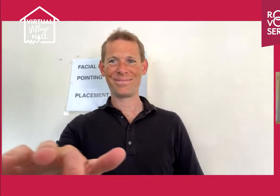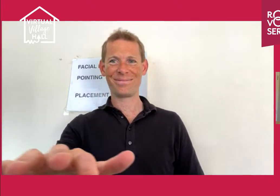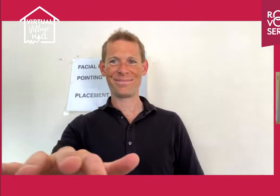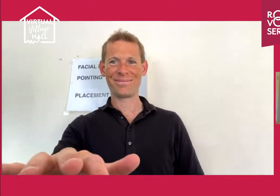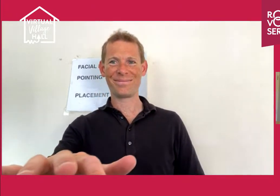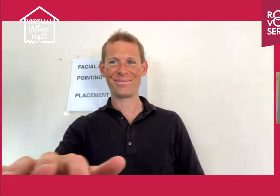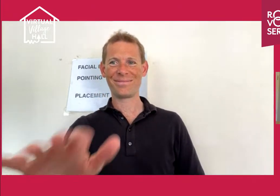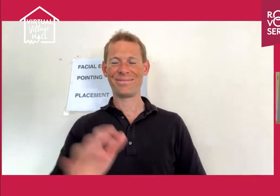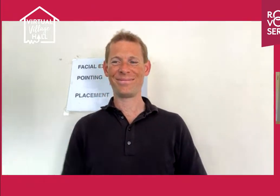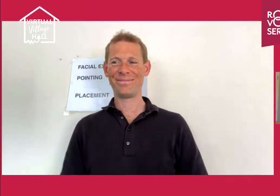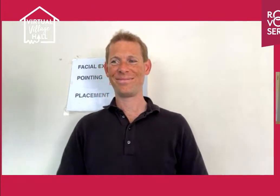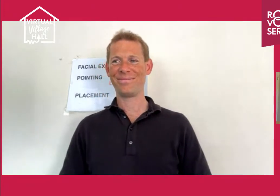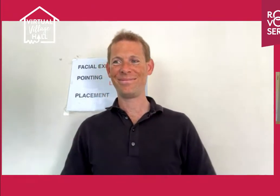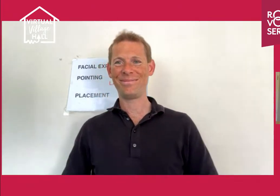relationship.